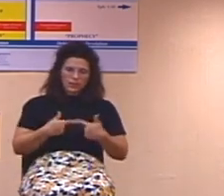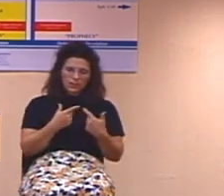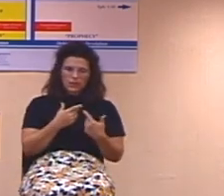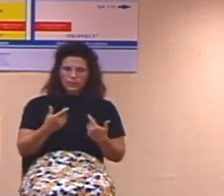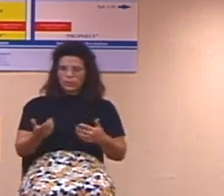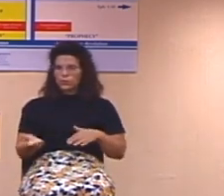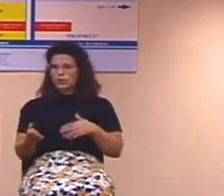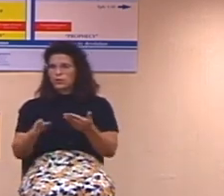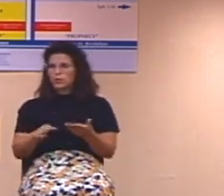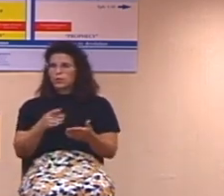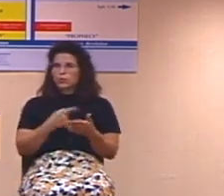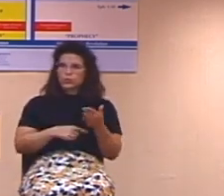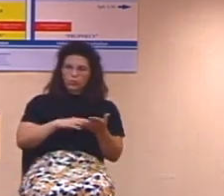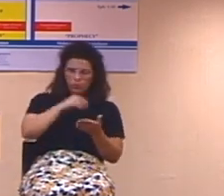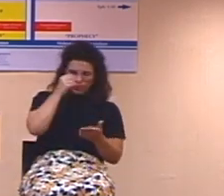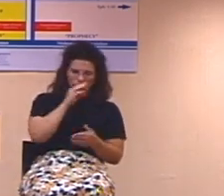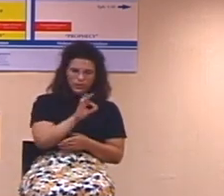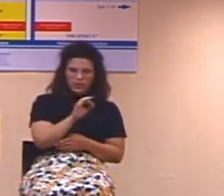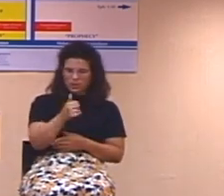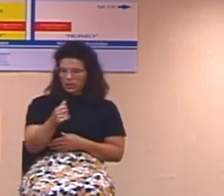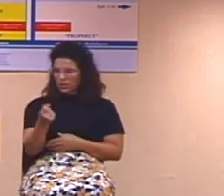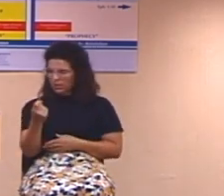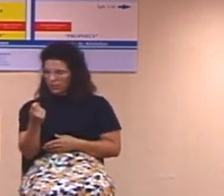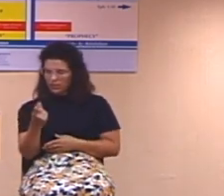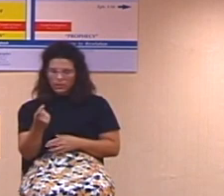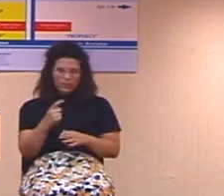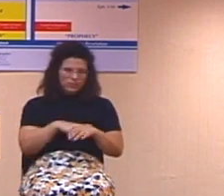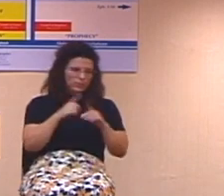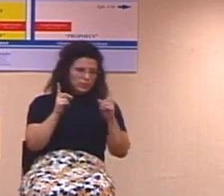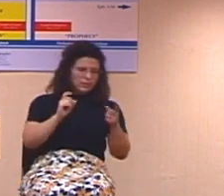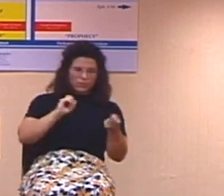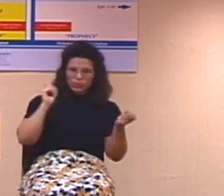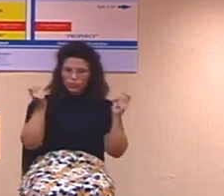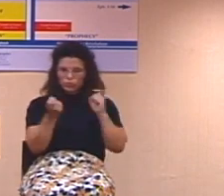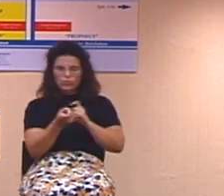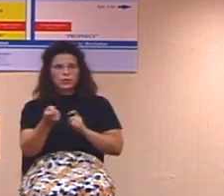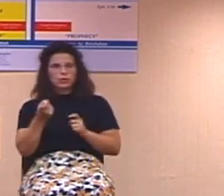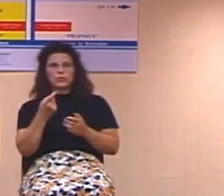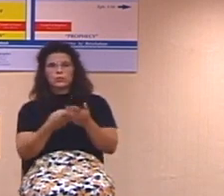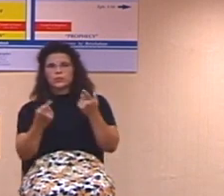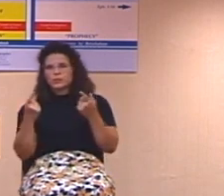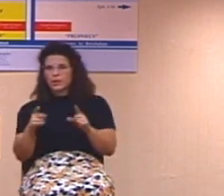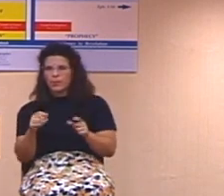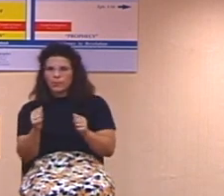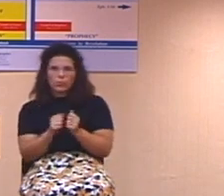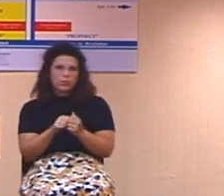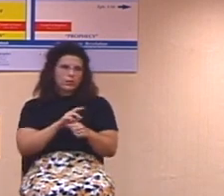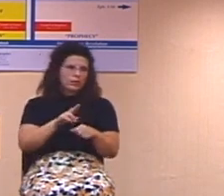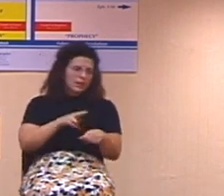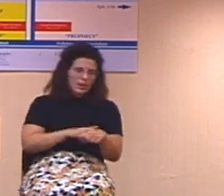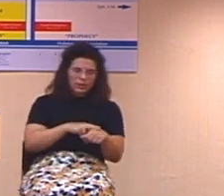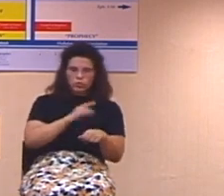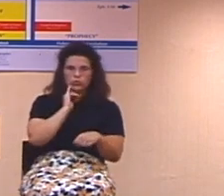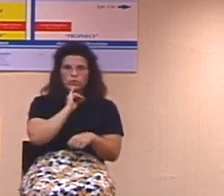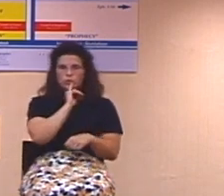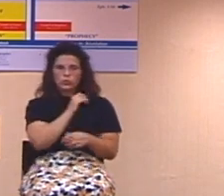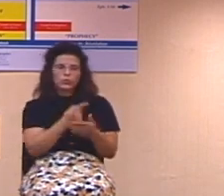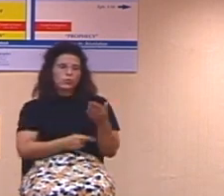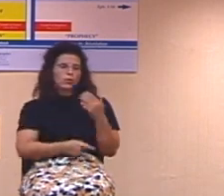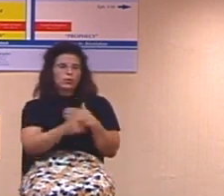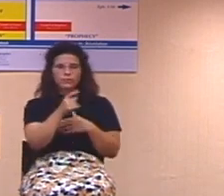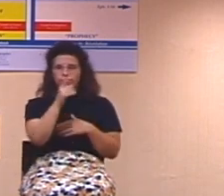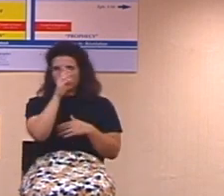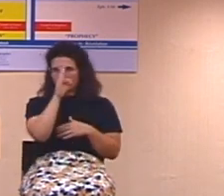11? That dispensational change and the outfall of it and what's happened with national Israel and what God